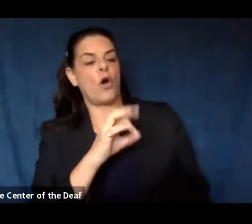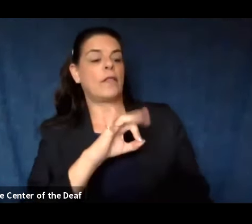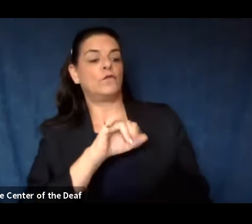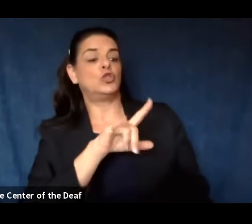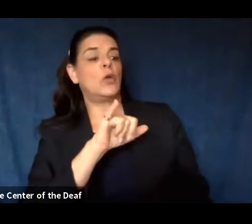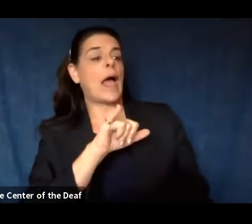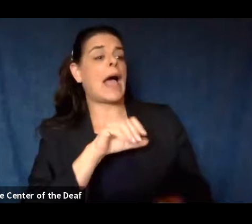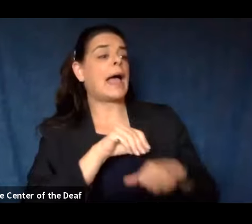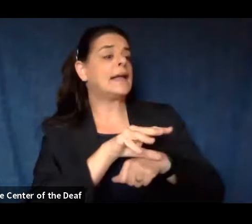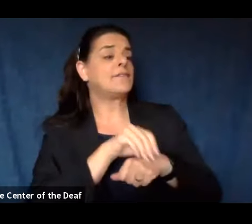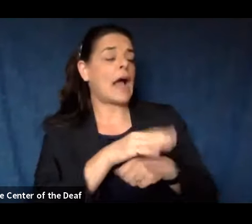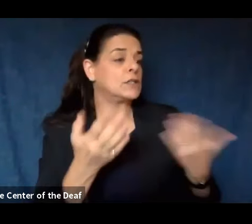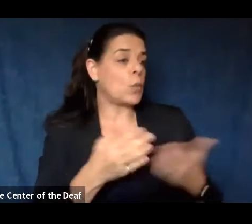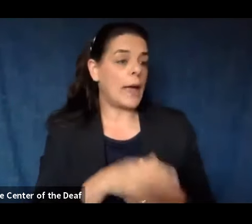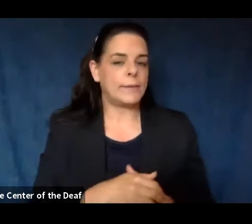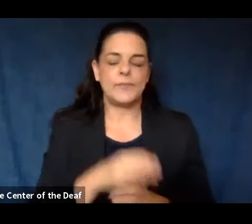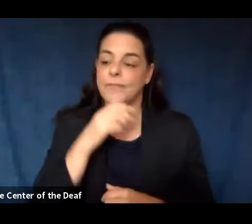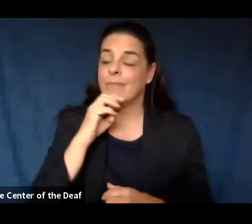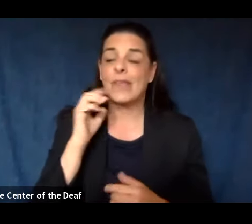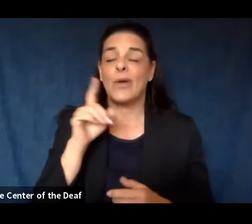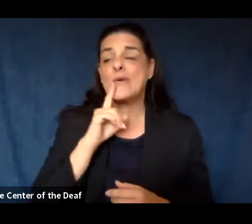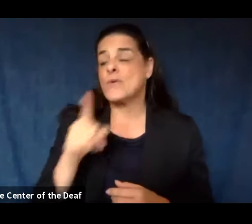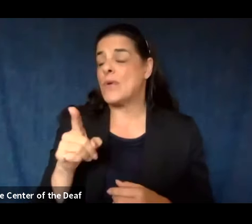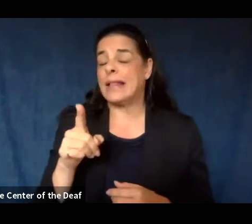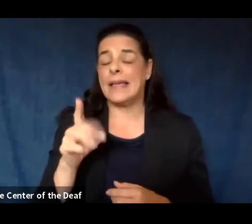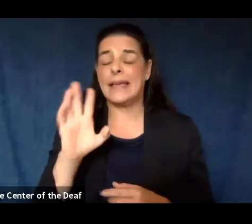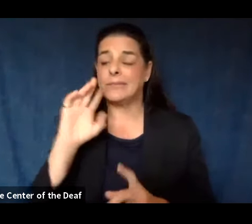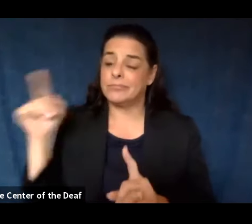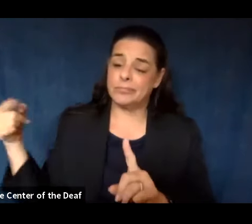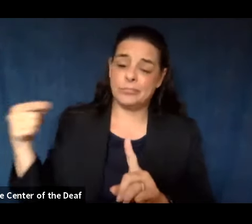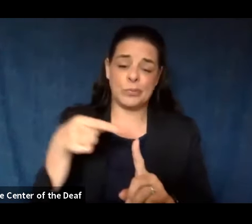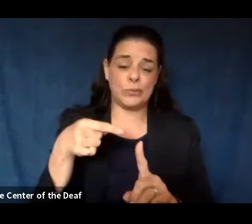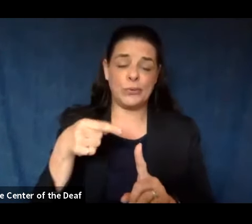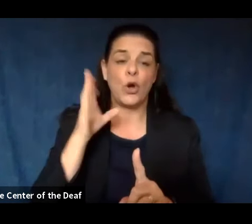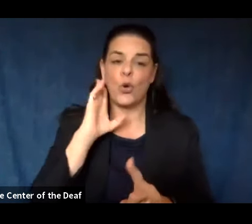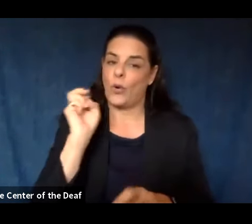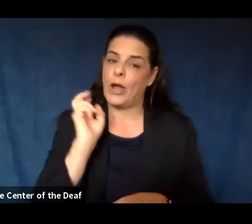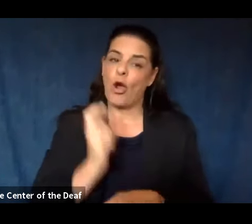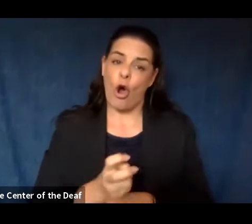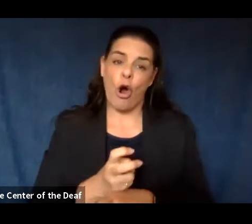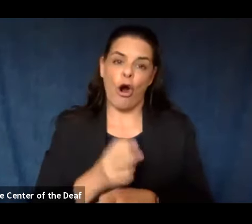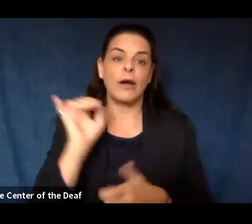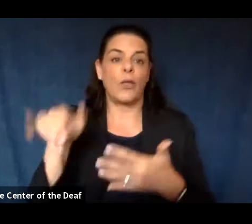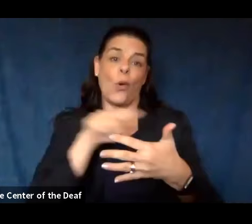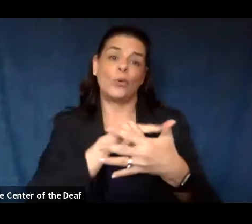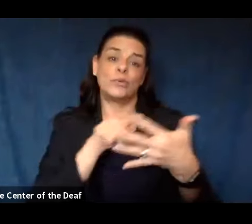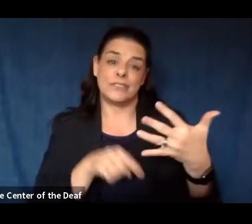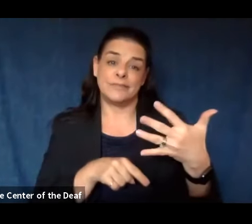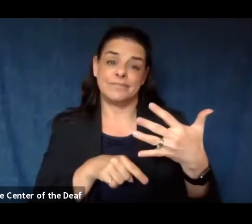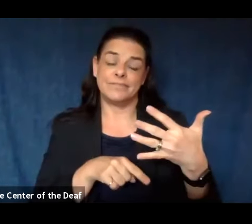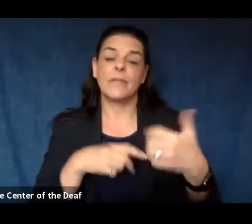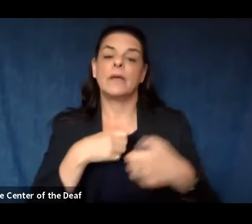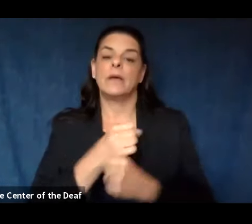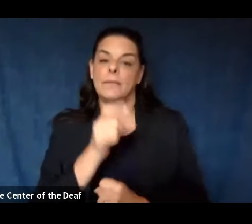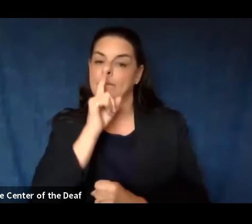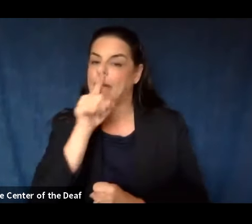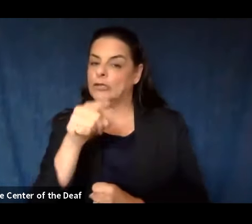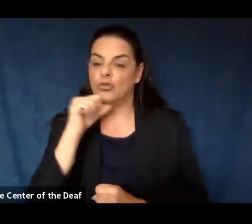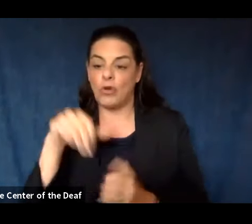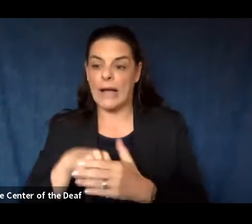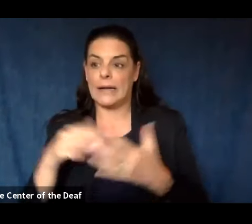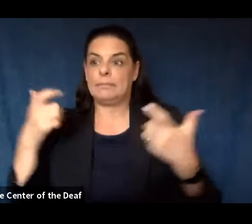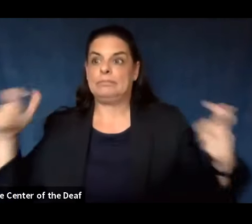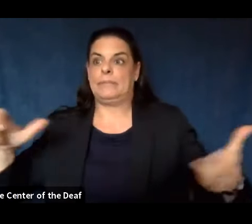advice? Really, it's going back to, and it's going to be hard, those 5 core actions. And so making sure you're not in large